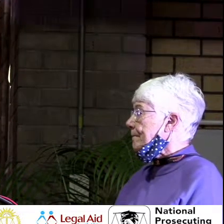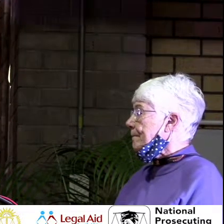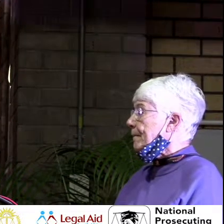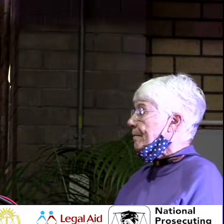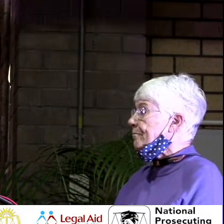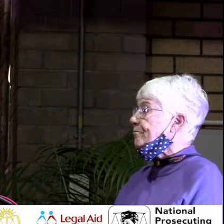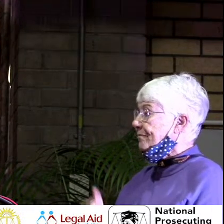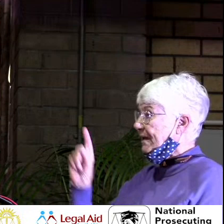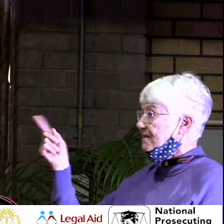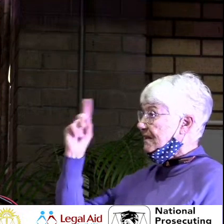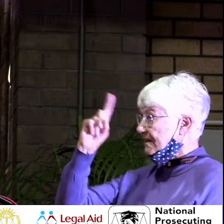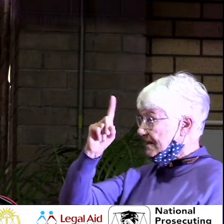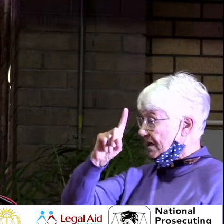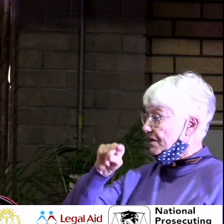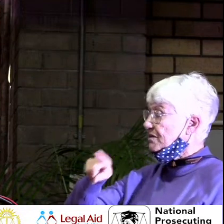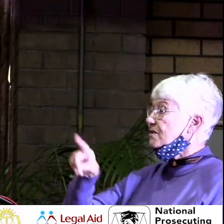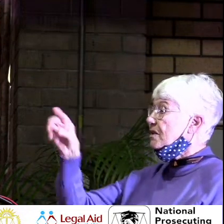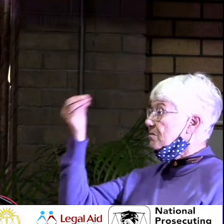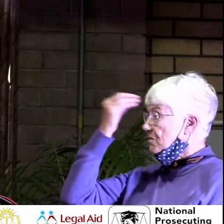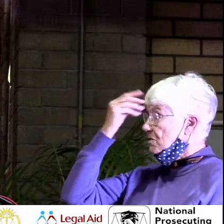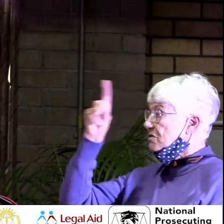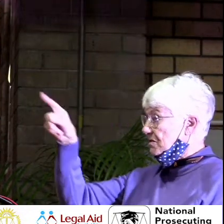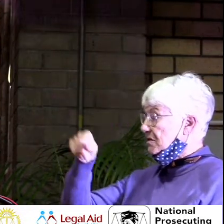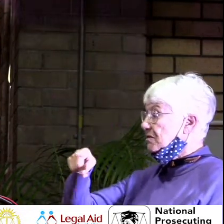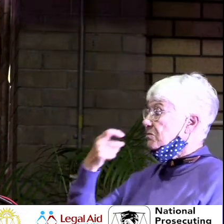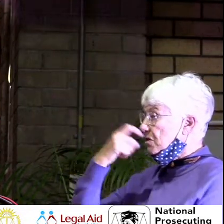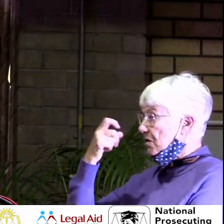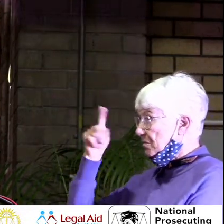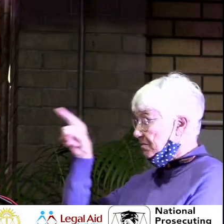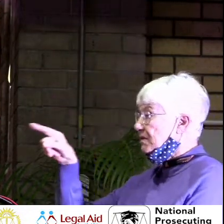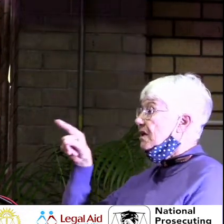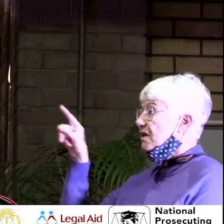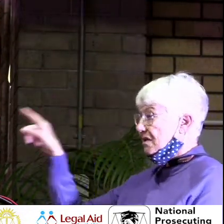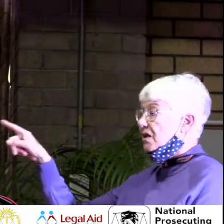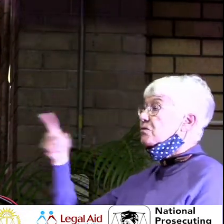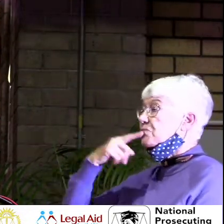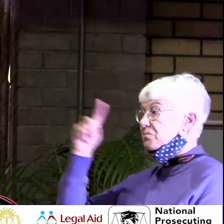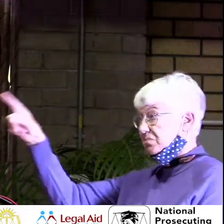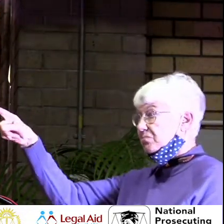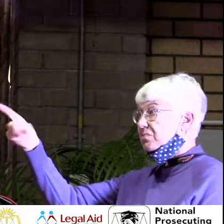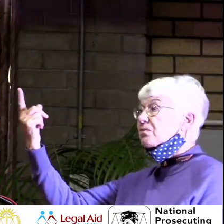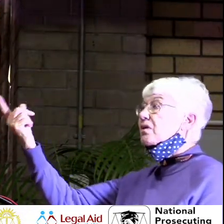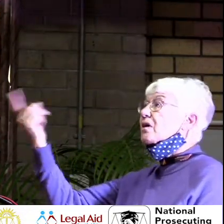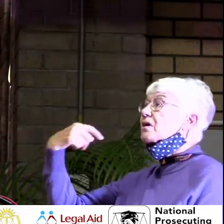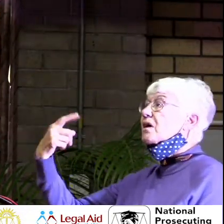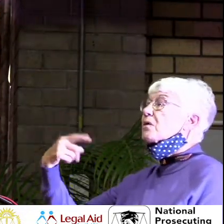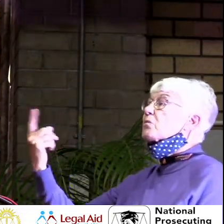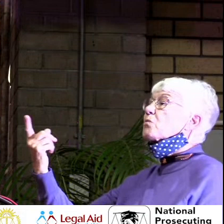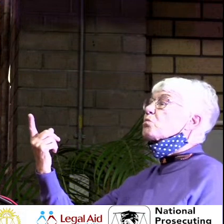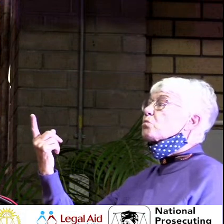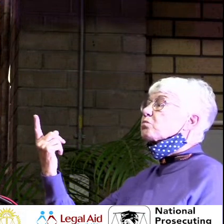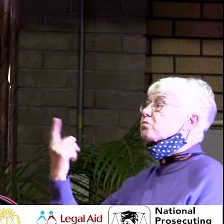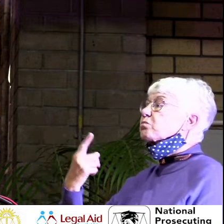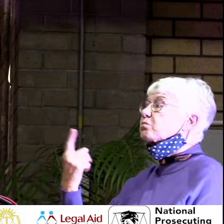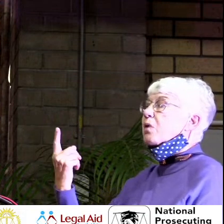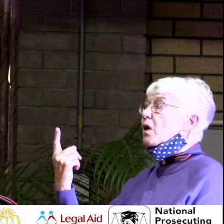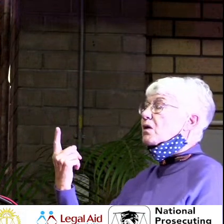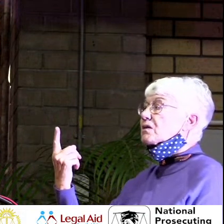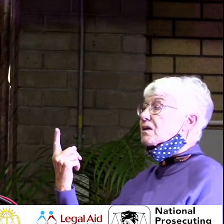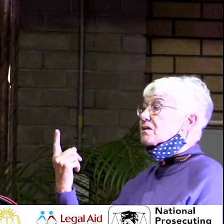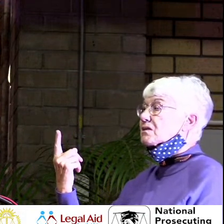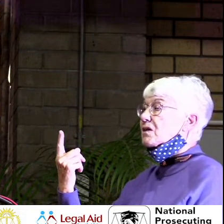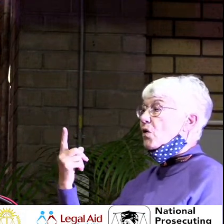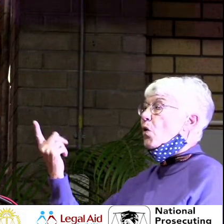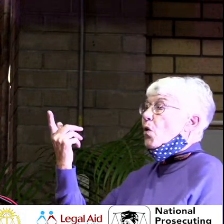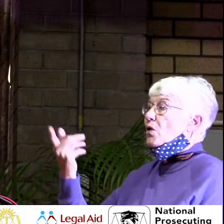were dismissed by my intervention and by the station commander. We dismiss them if they are corrupt. And if the